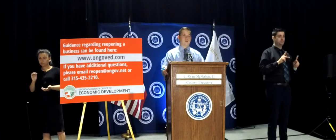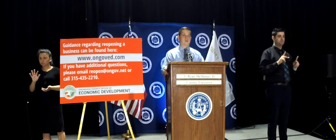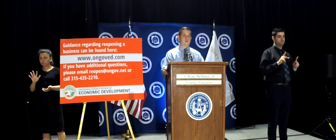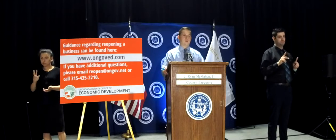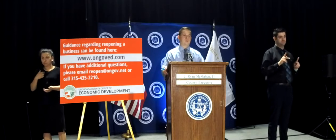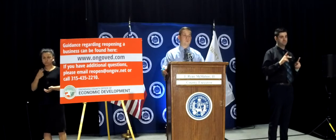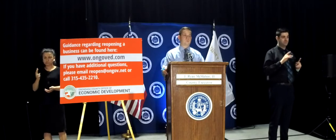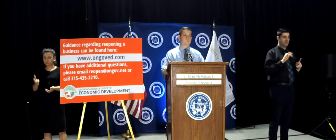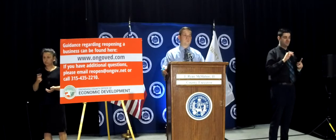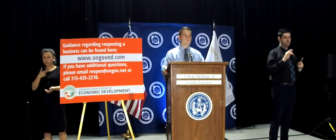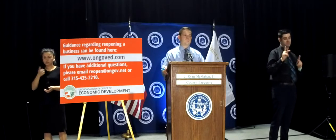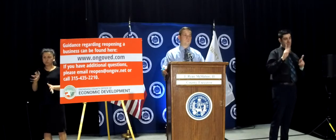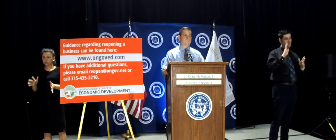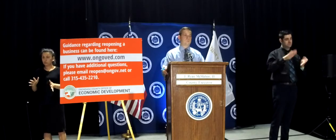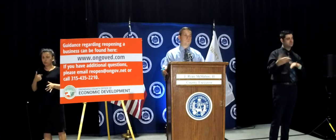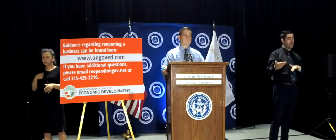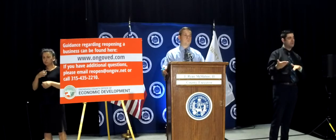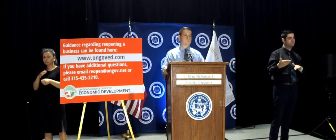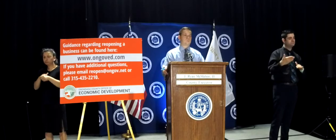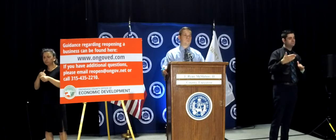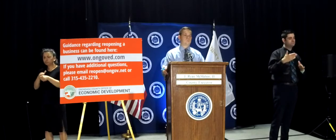very conservative.